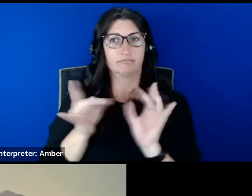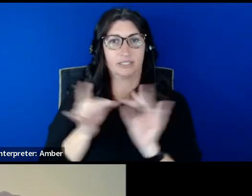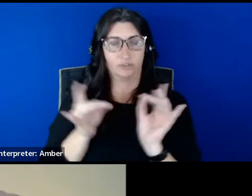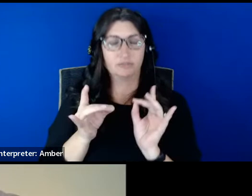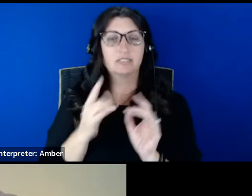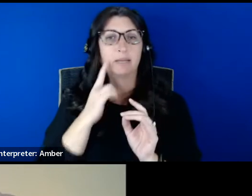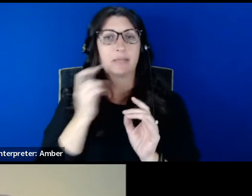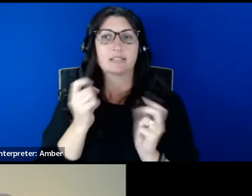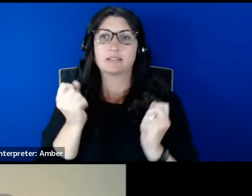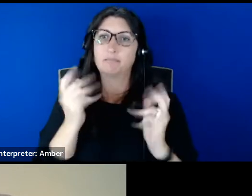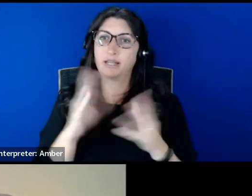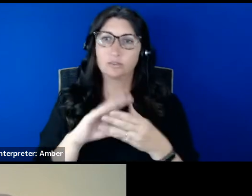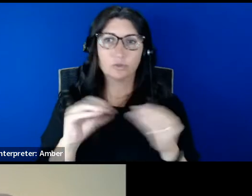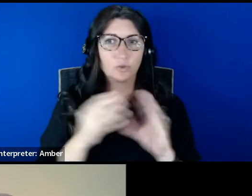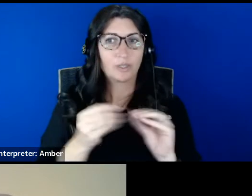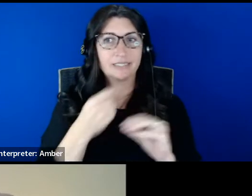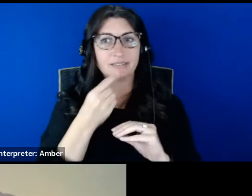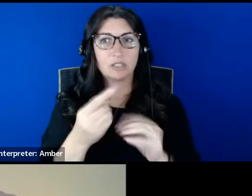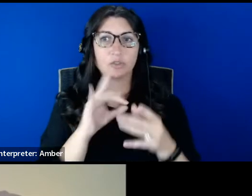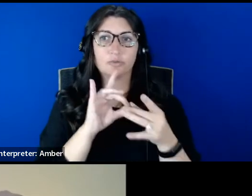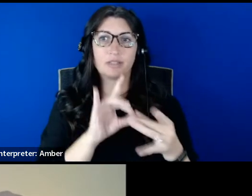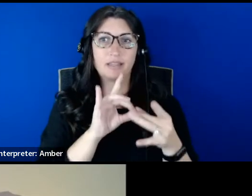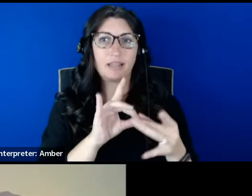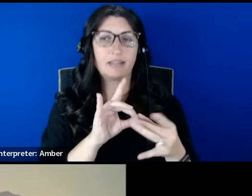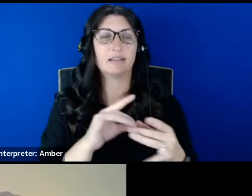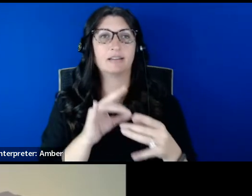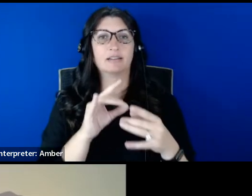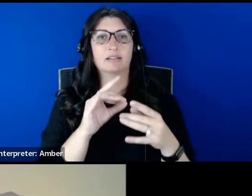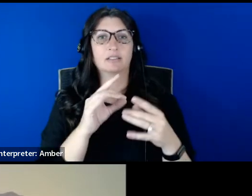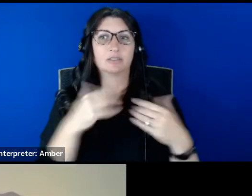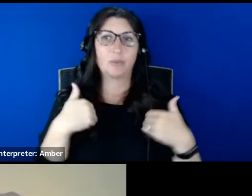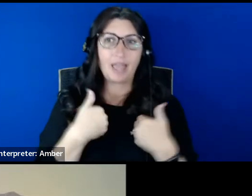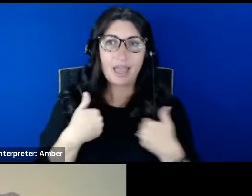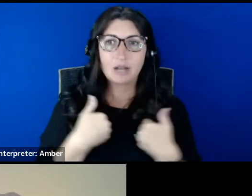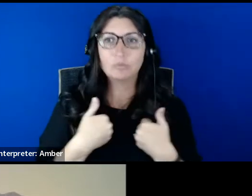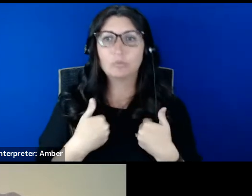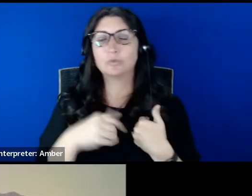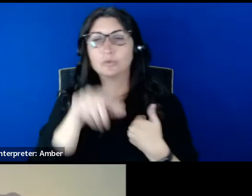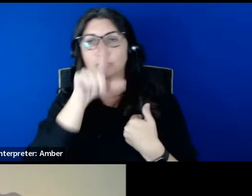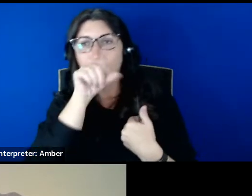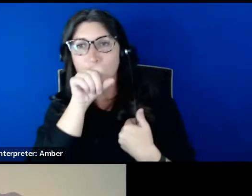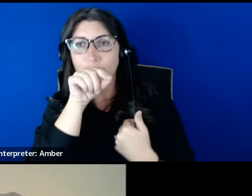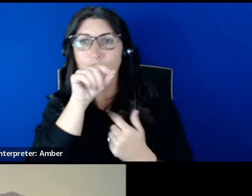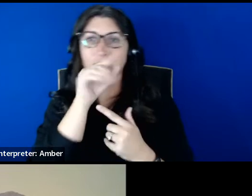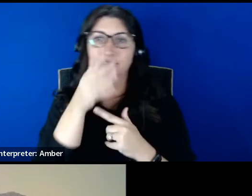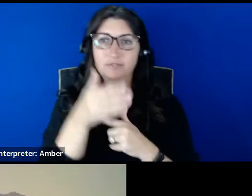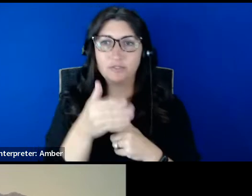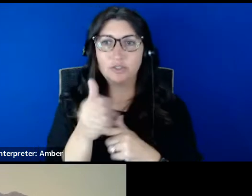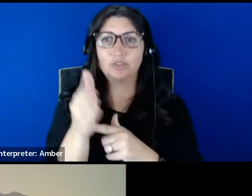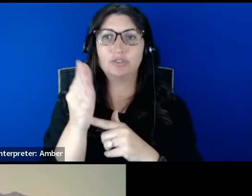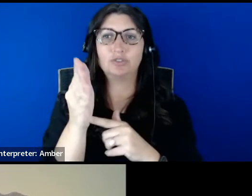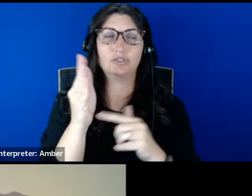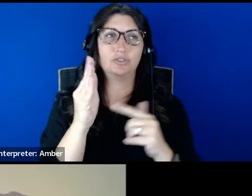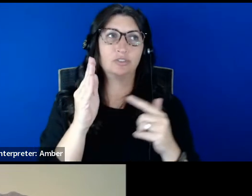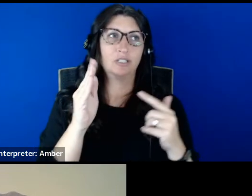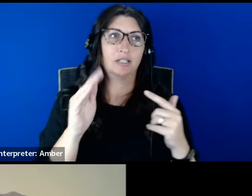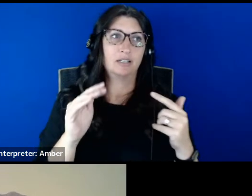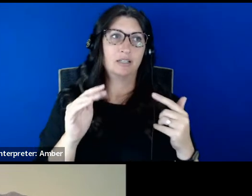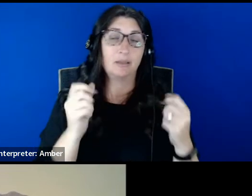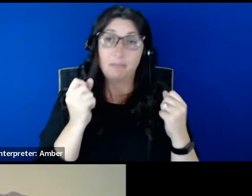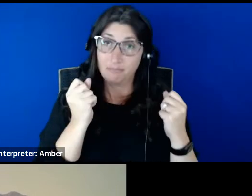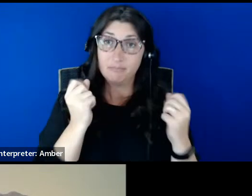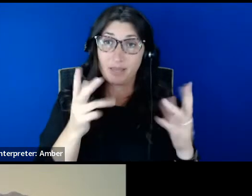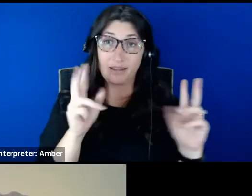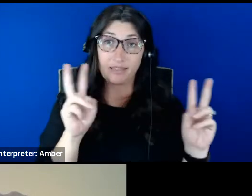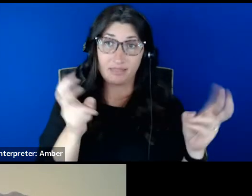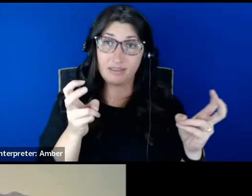stories tells you that you're related to animals or birds or fishes. Many of the themes